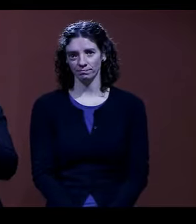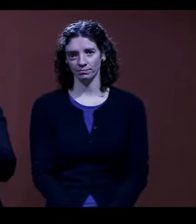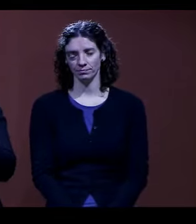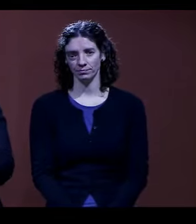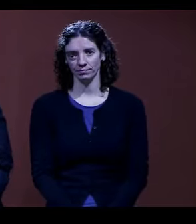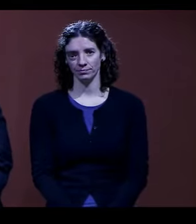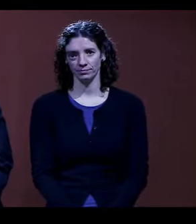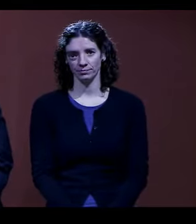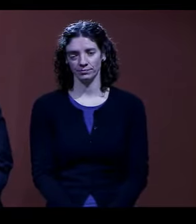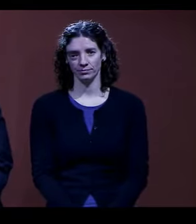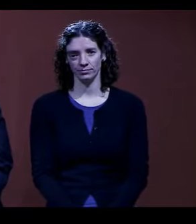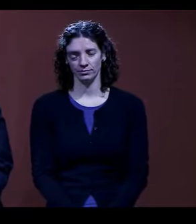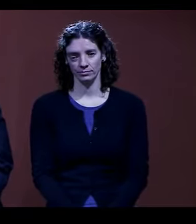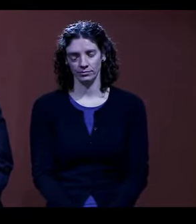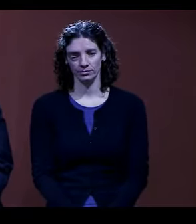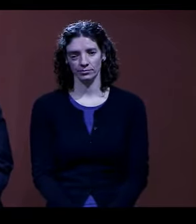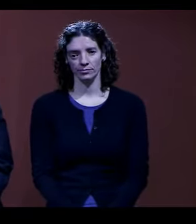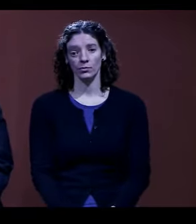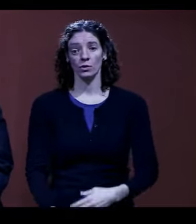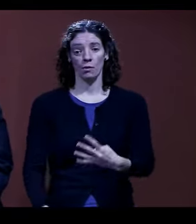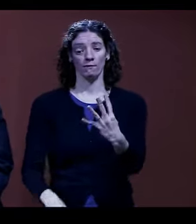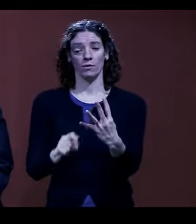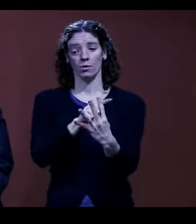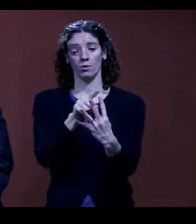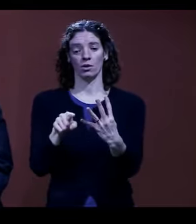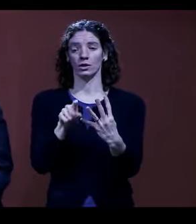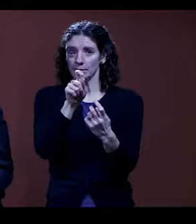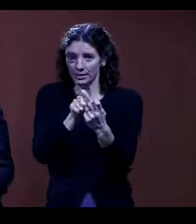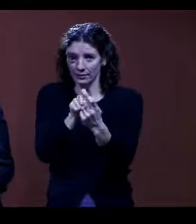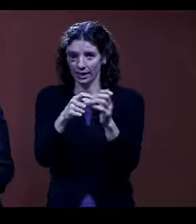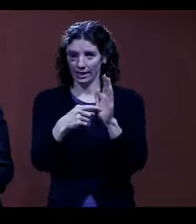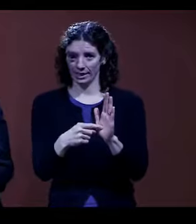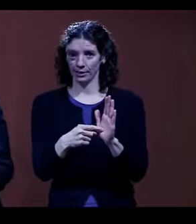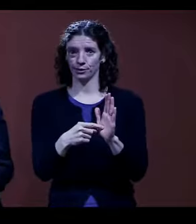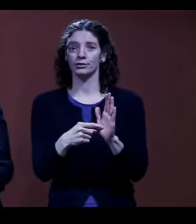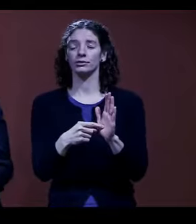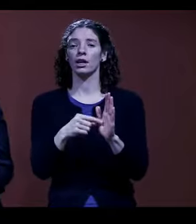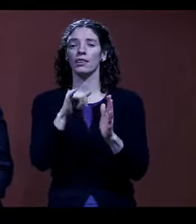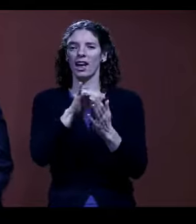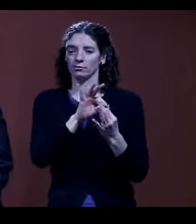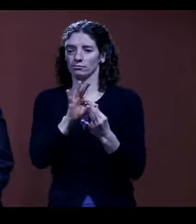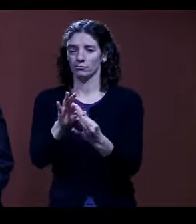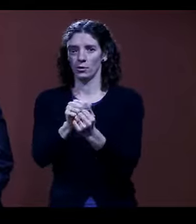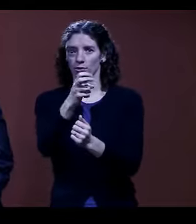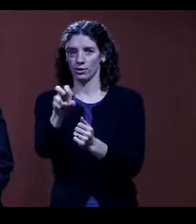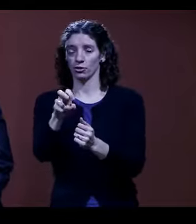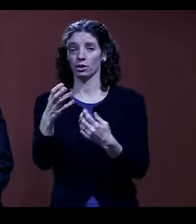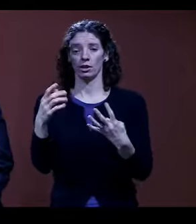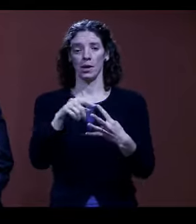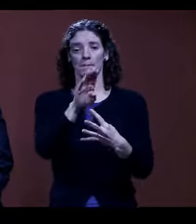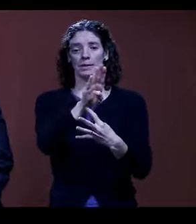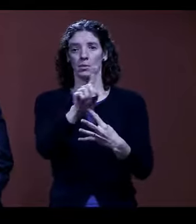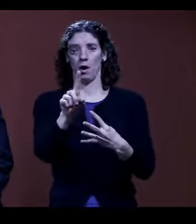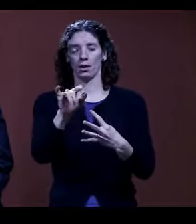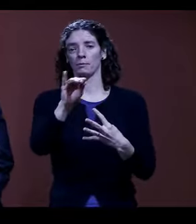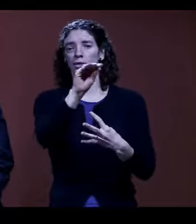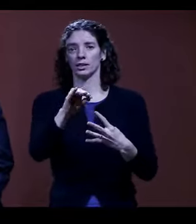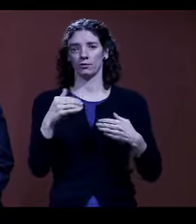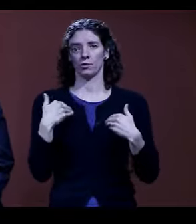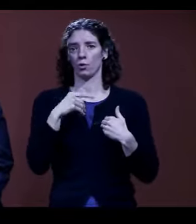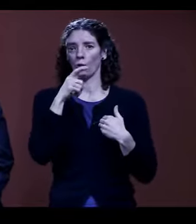So the 4 indicators that are specific to transition are indicator Part B1, which is the percent of youth who